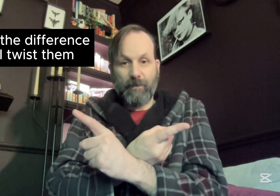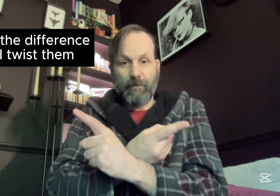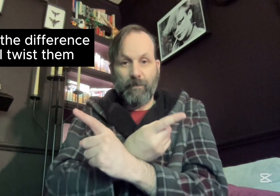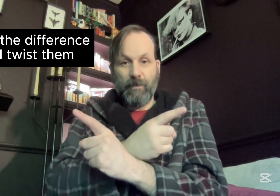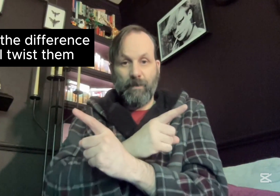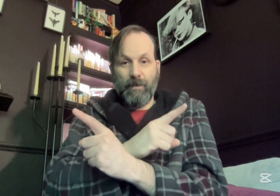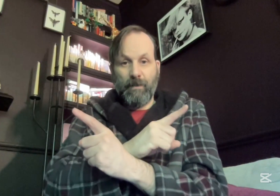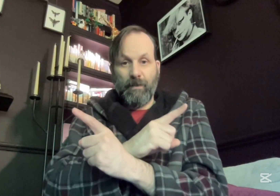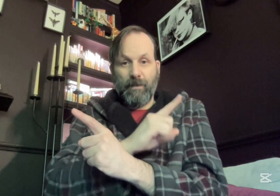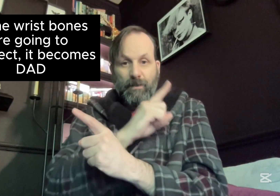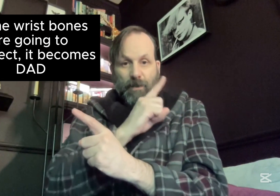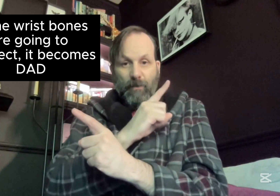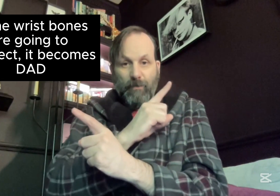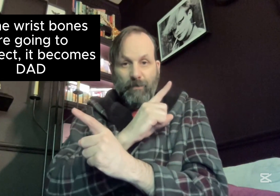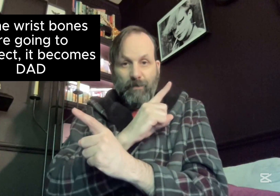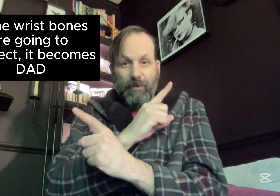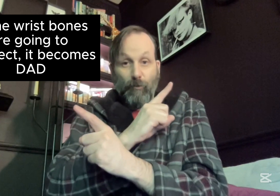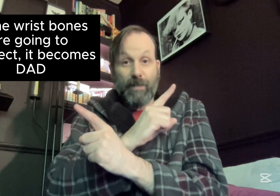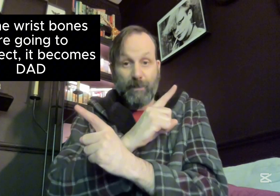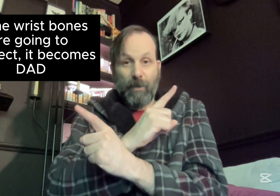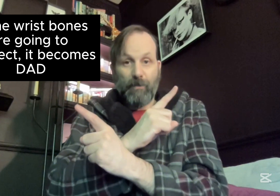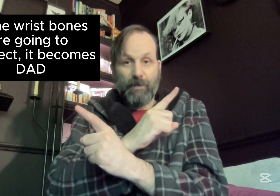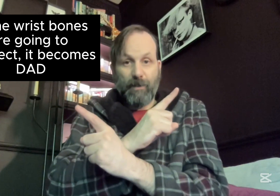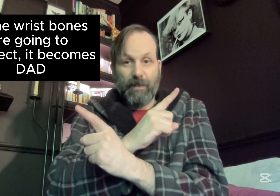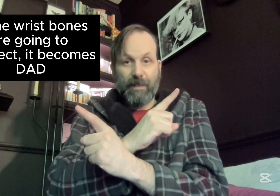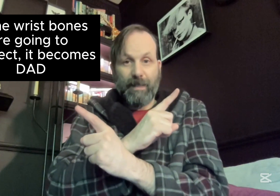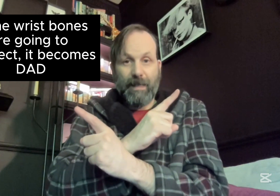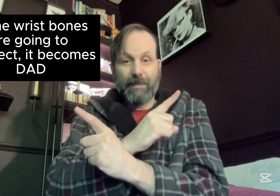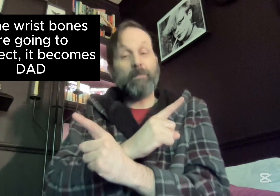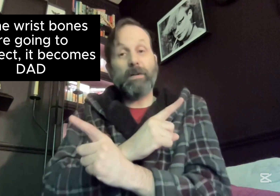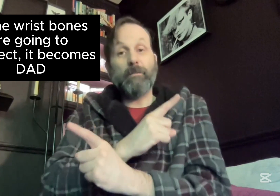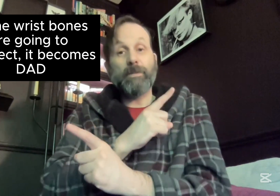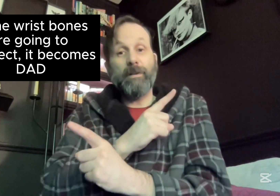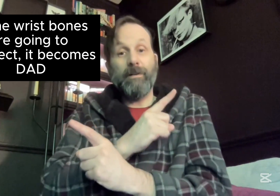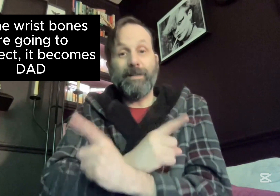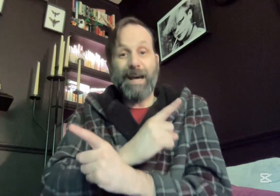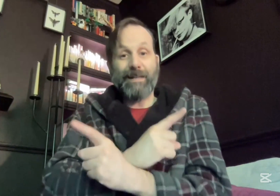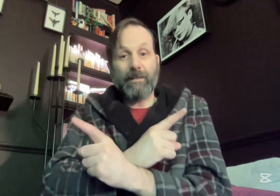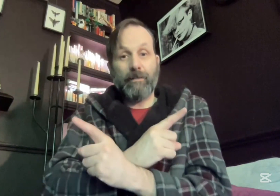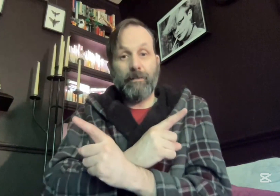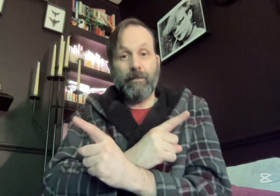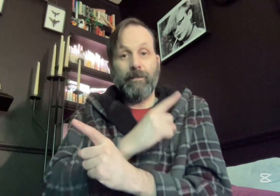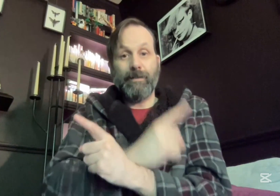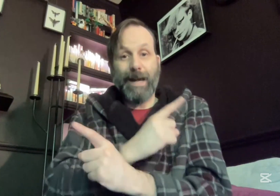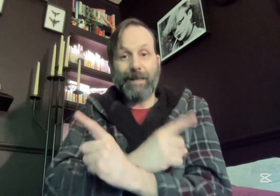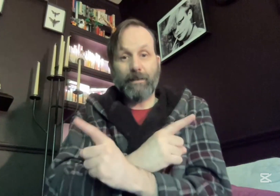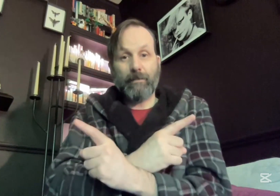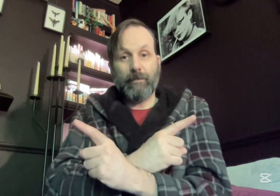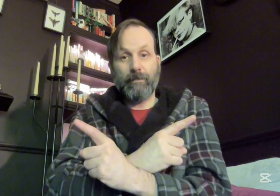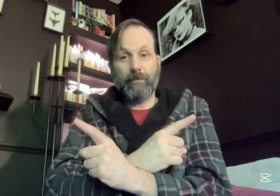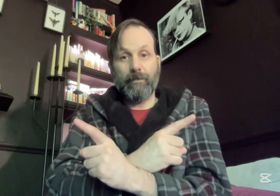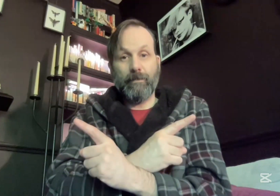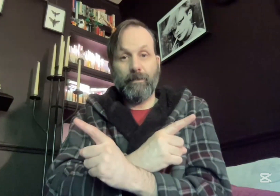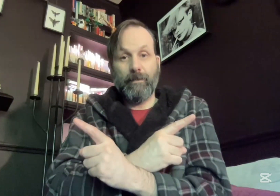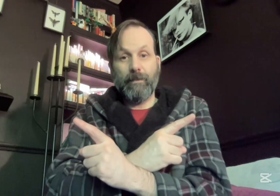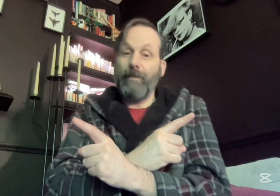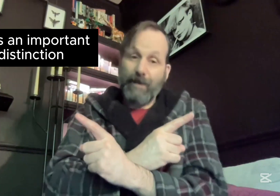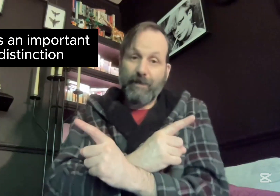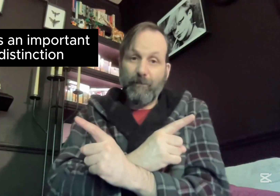them so the wrist bones are going to connect, it becomes dad, dad. That's an